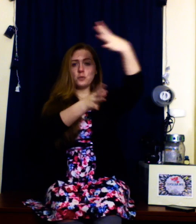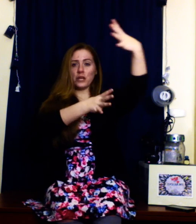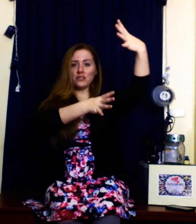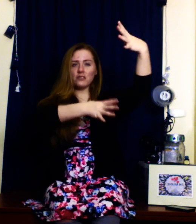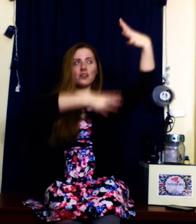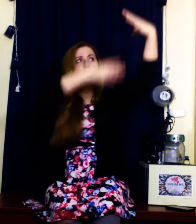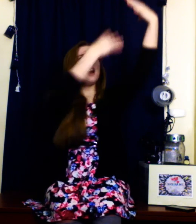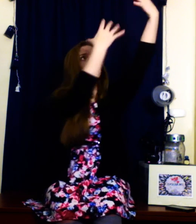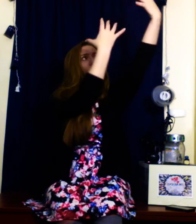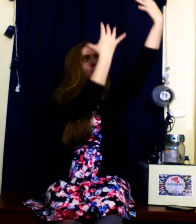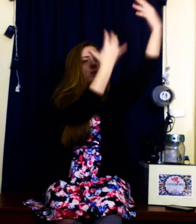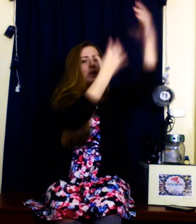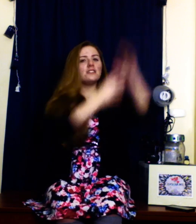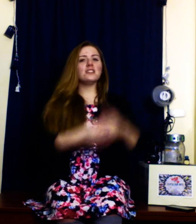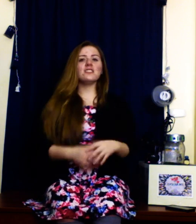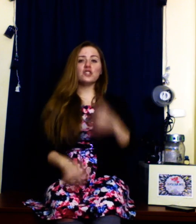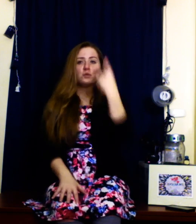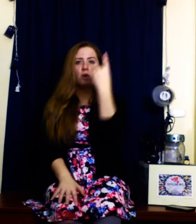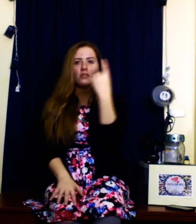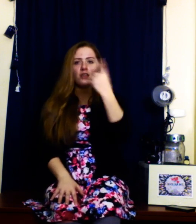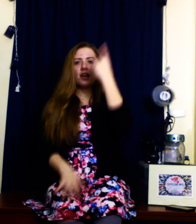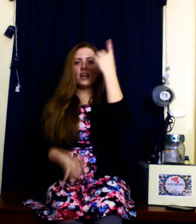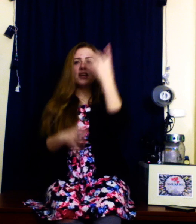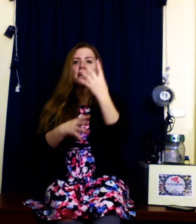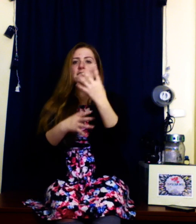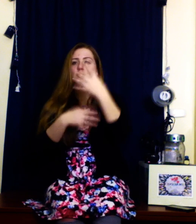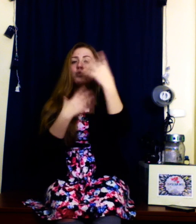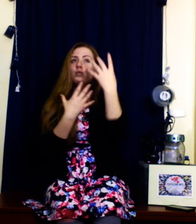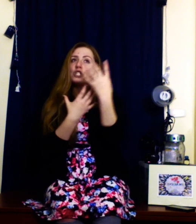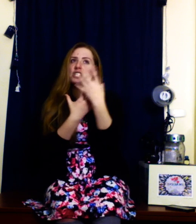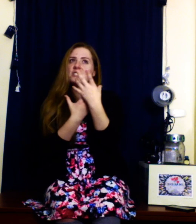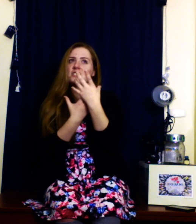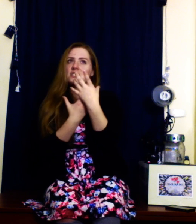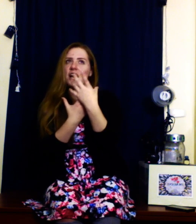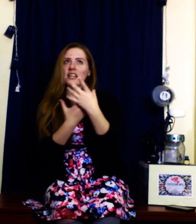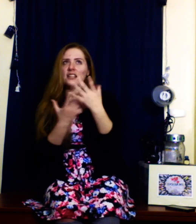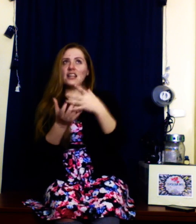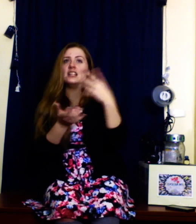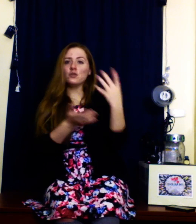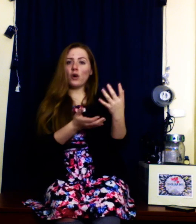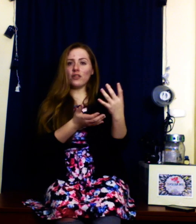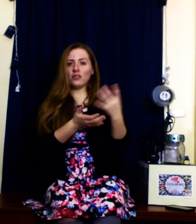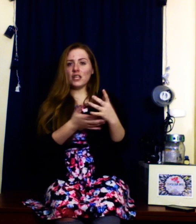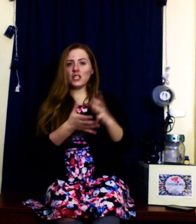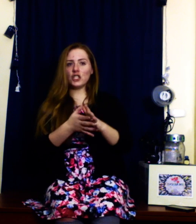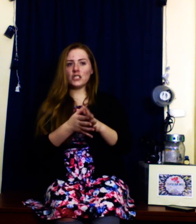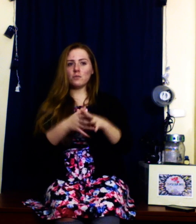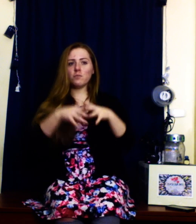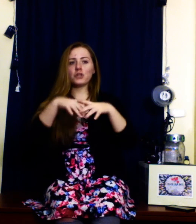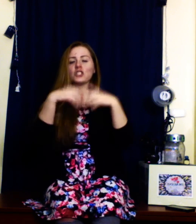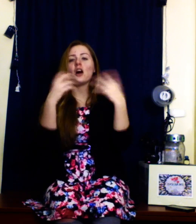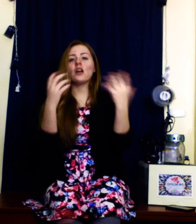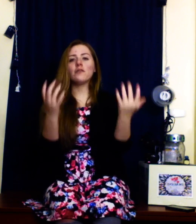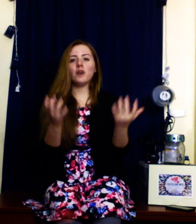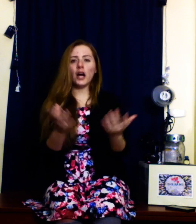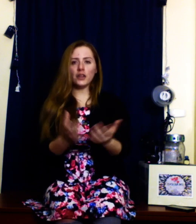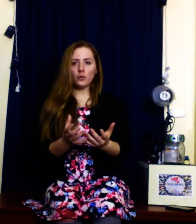wind. And so the wind isn't just one. She's decided that it is one thing, that she's personified the